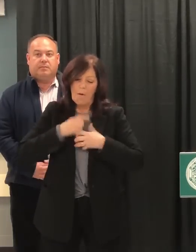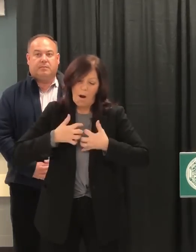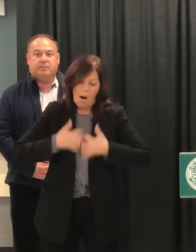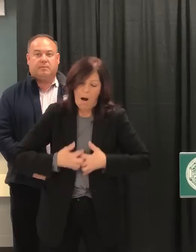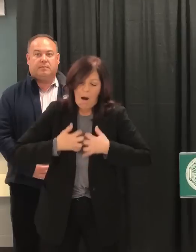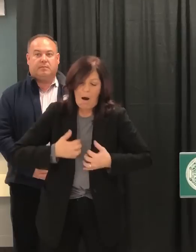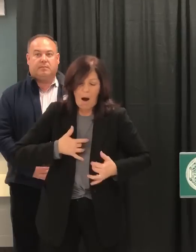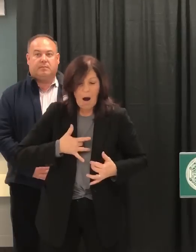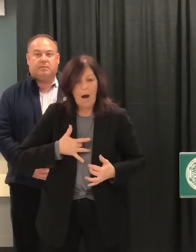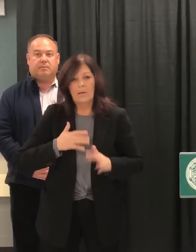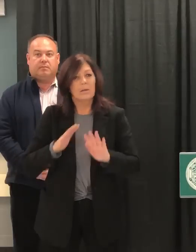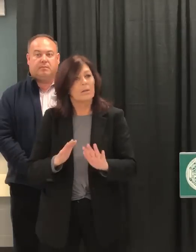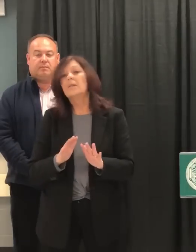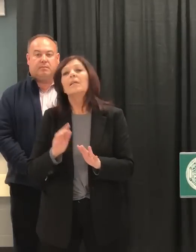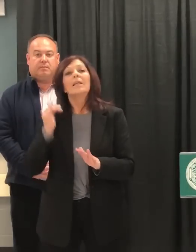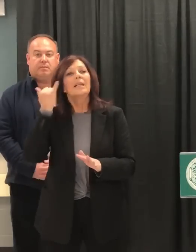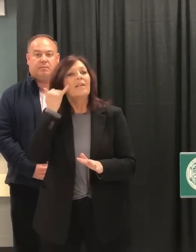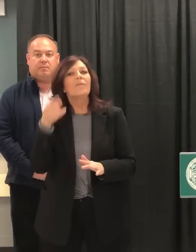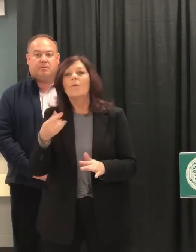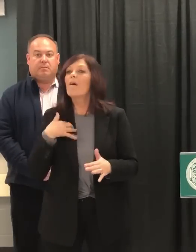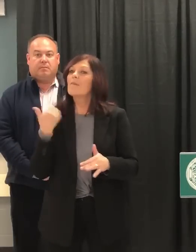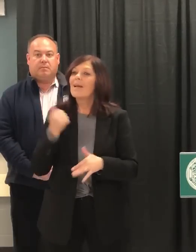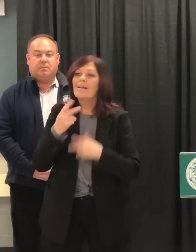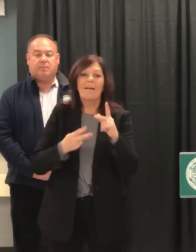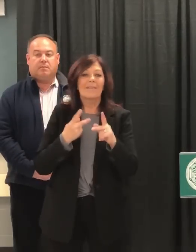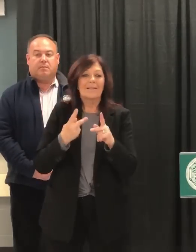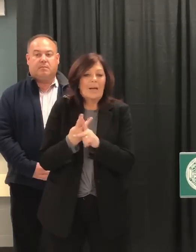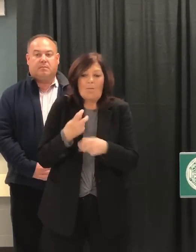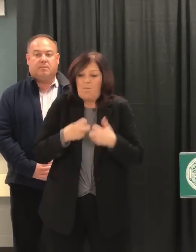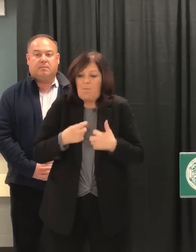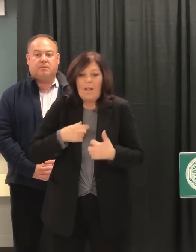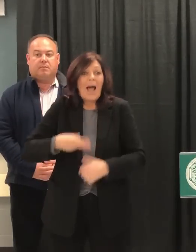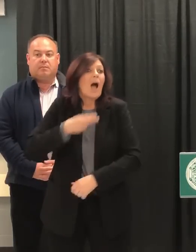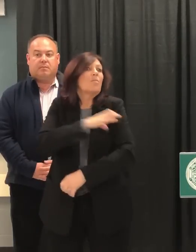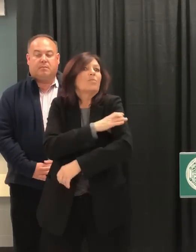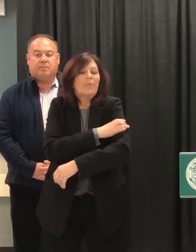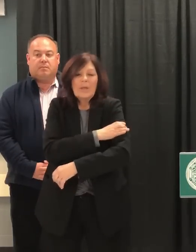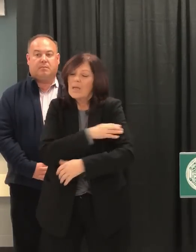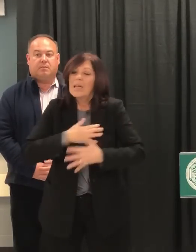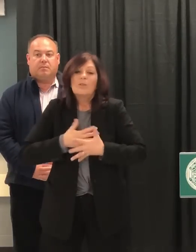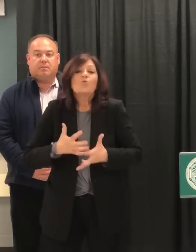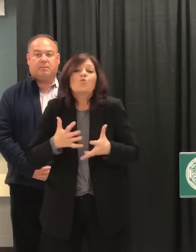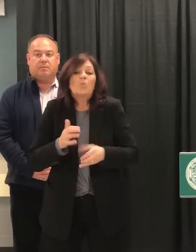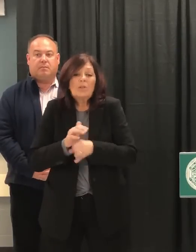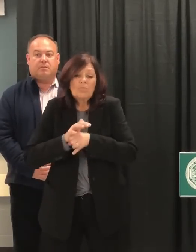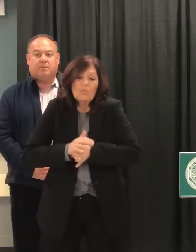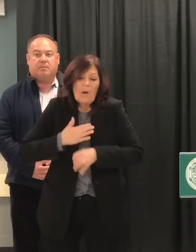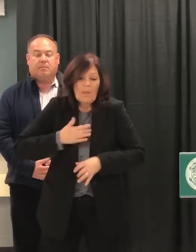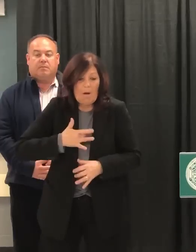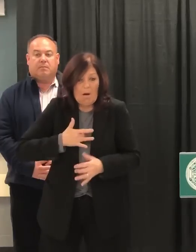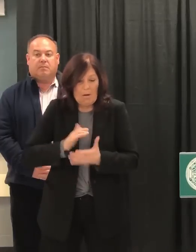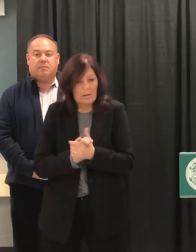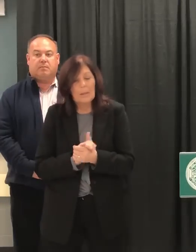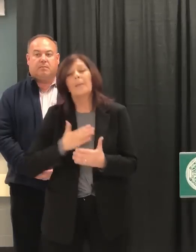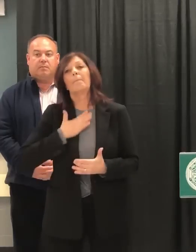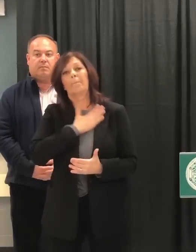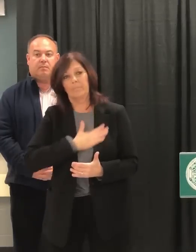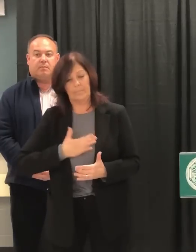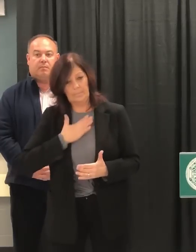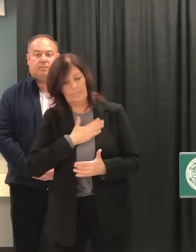somebody's heart, and it has any type of other cardiac issues like high blood pressure or any other type of cardiac issues. So